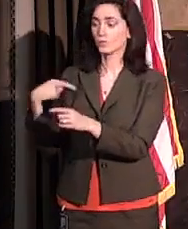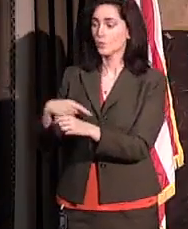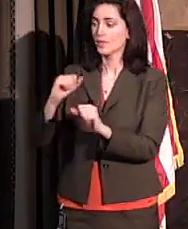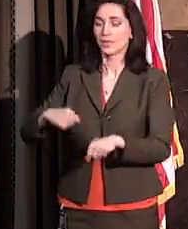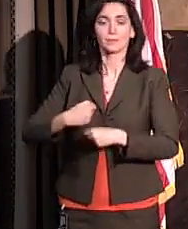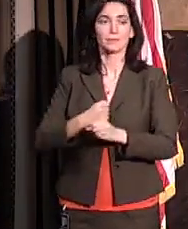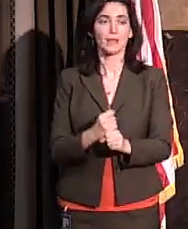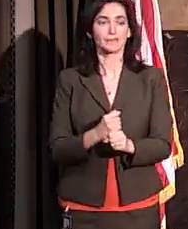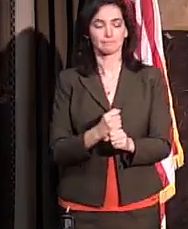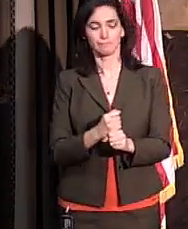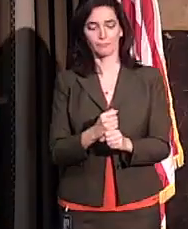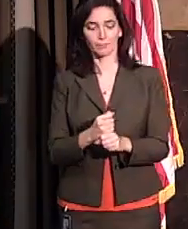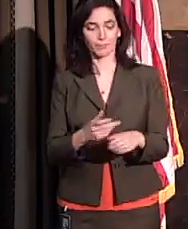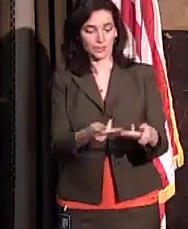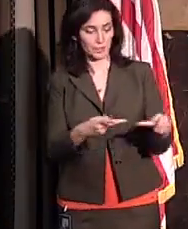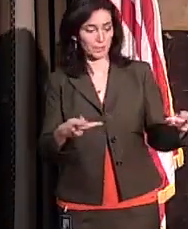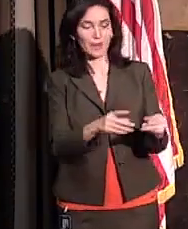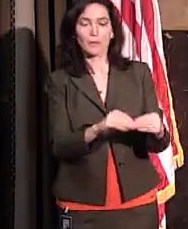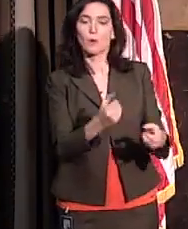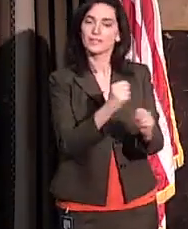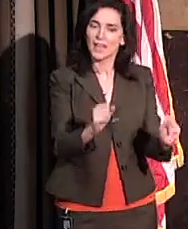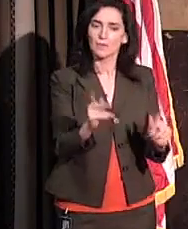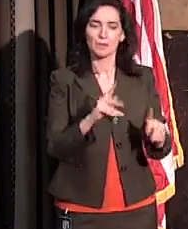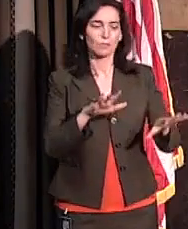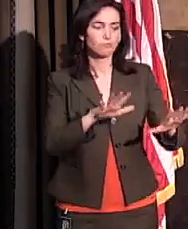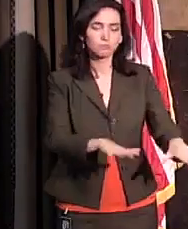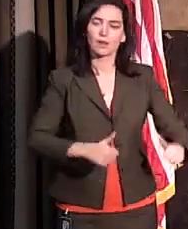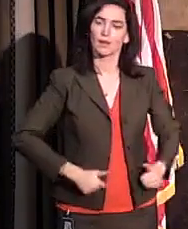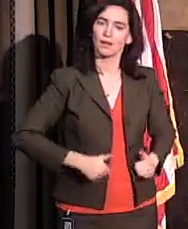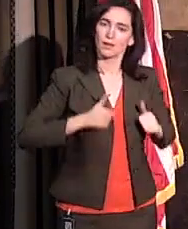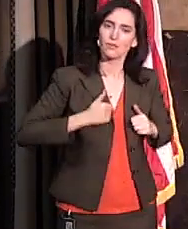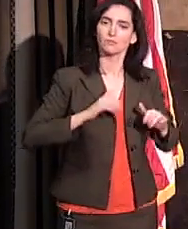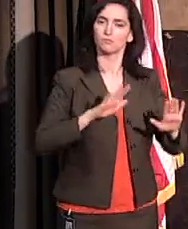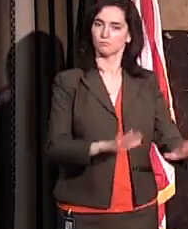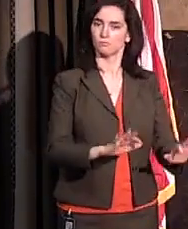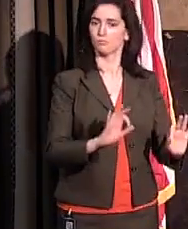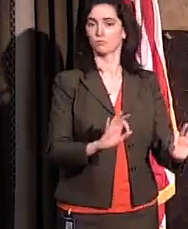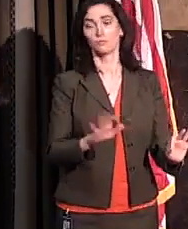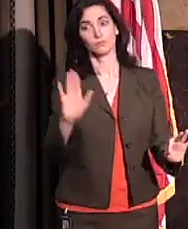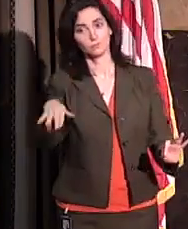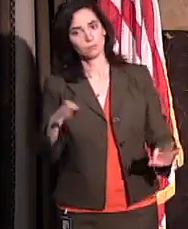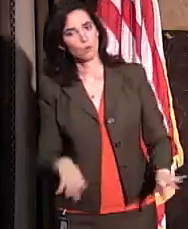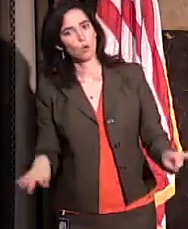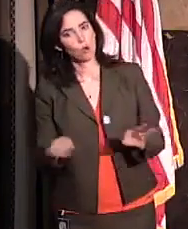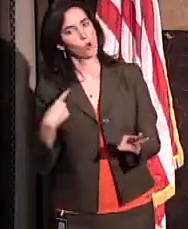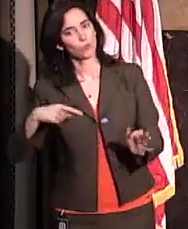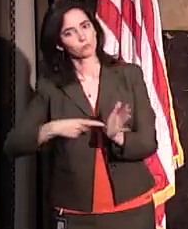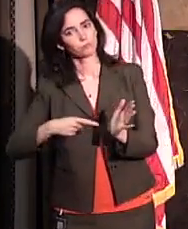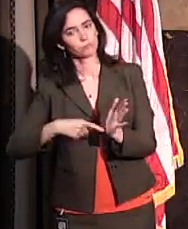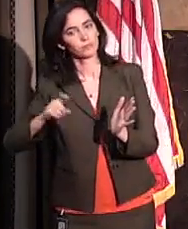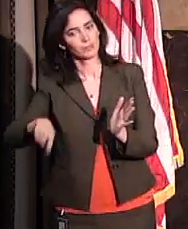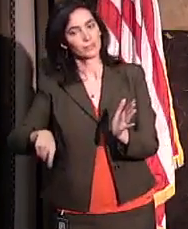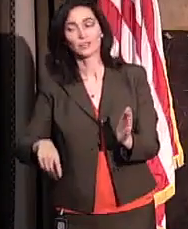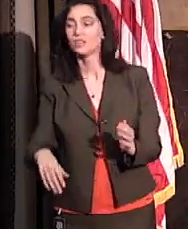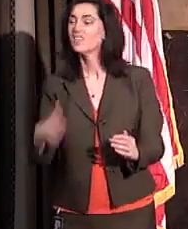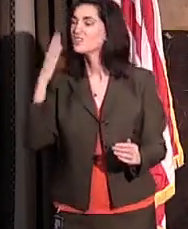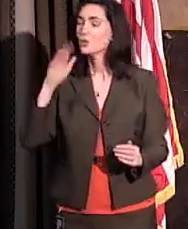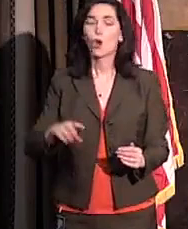safer place for our folks to live, and it's a much-needed boost. Water systems